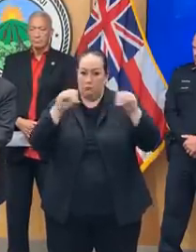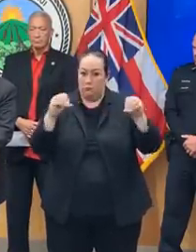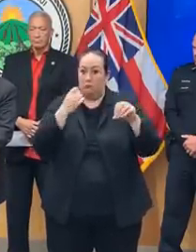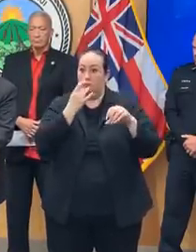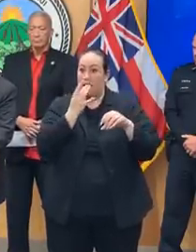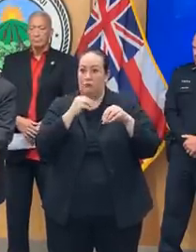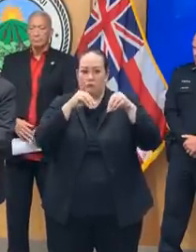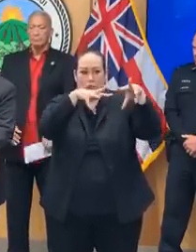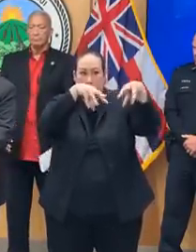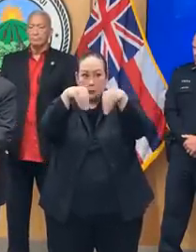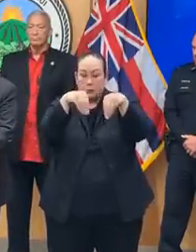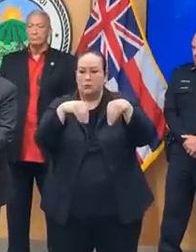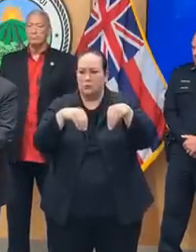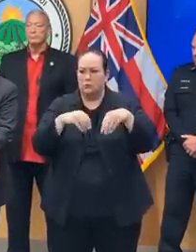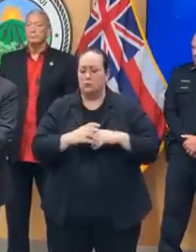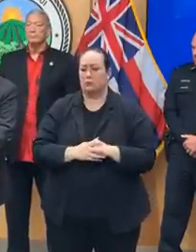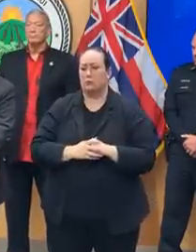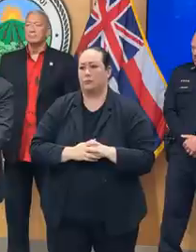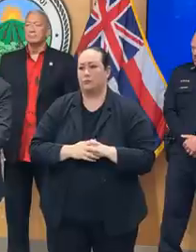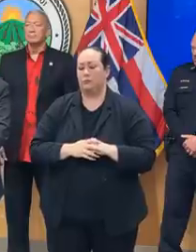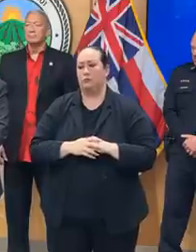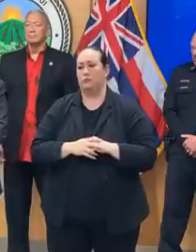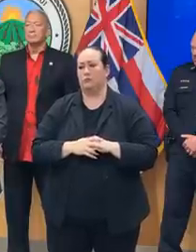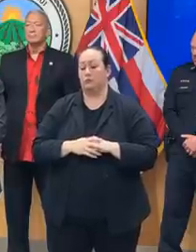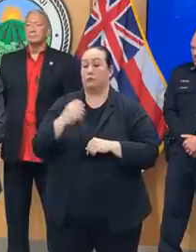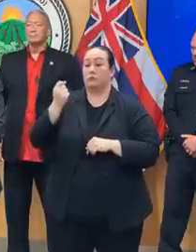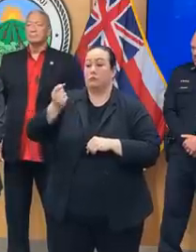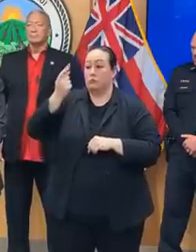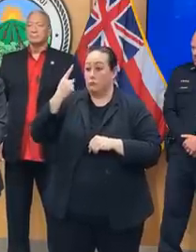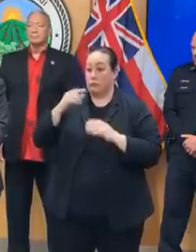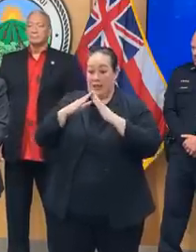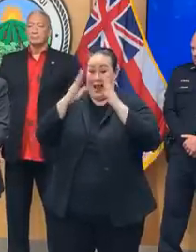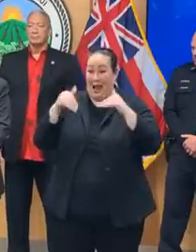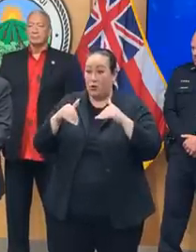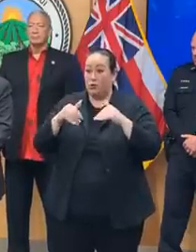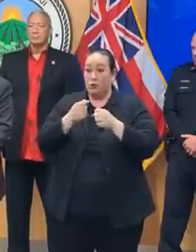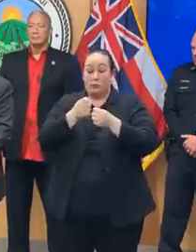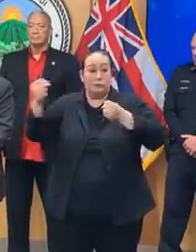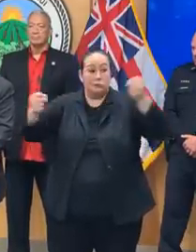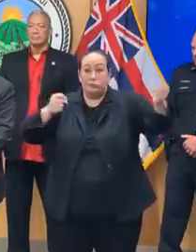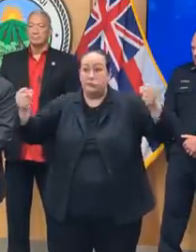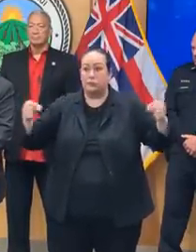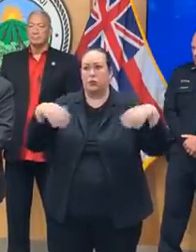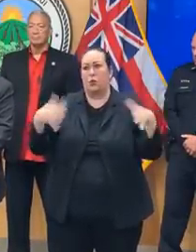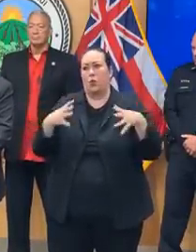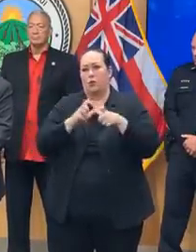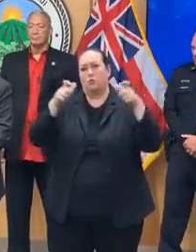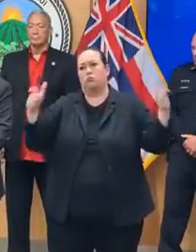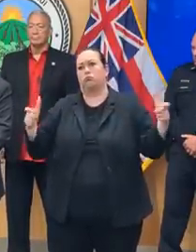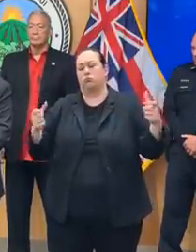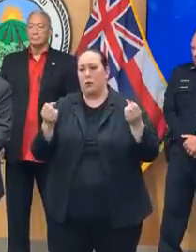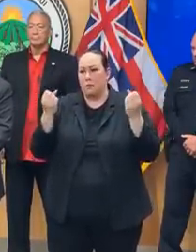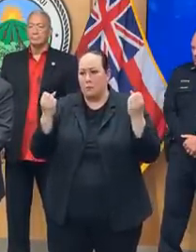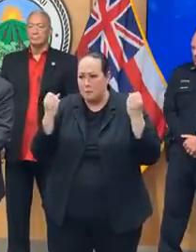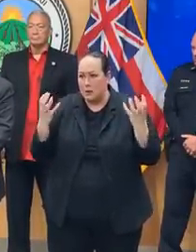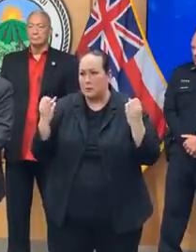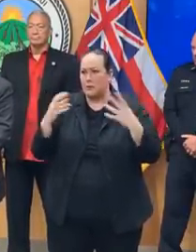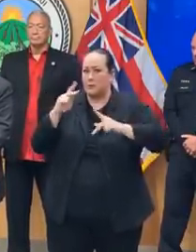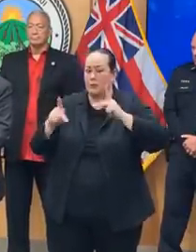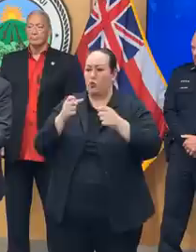program, it's become quite robust. That's through the generosity of many. We're over 1,000 hotel rooms now that are available for those who have